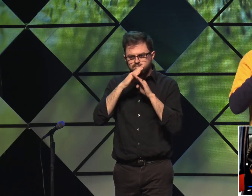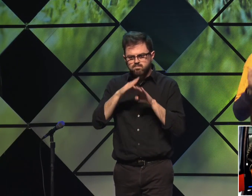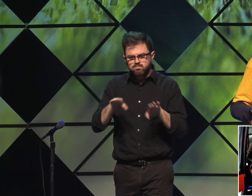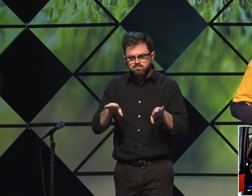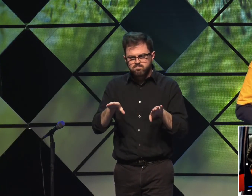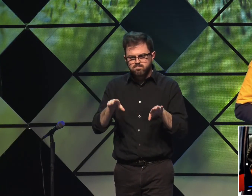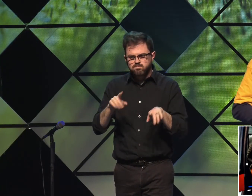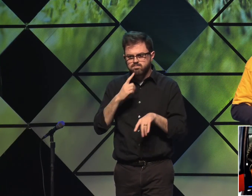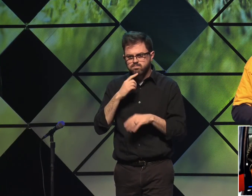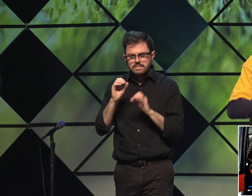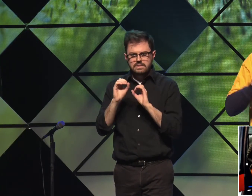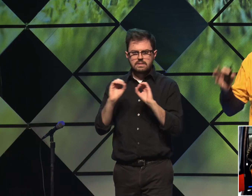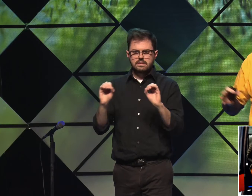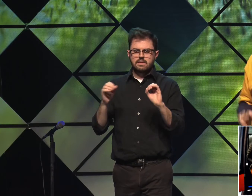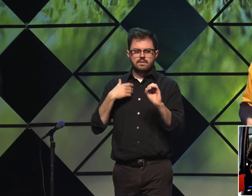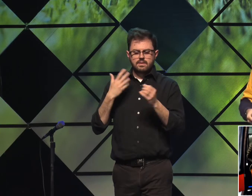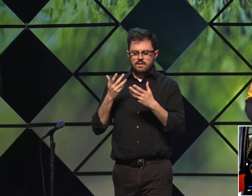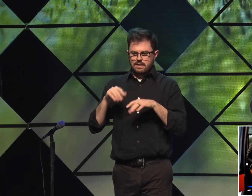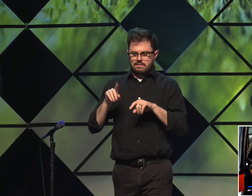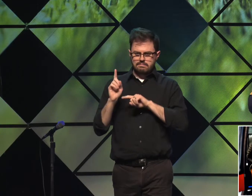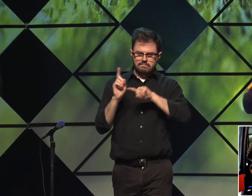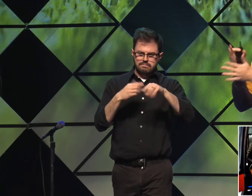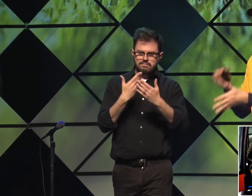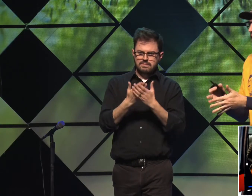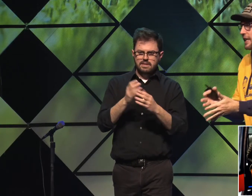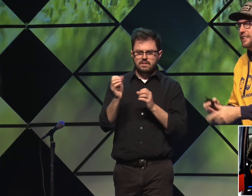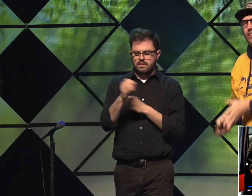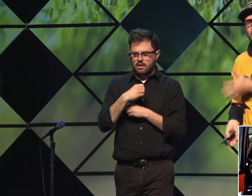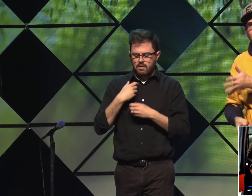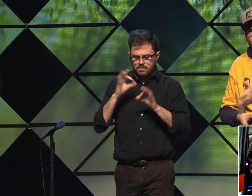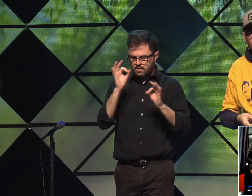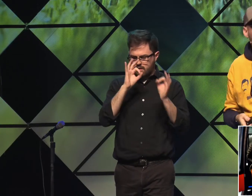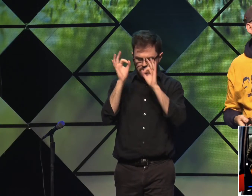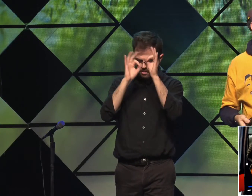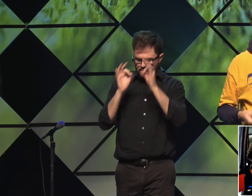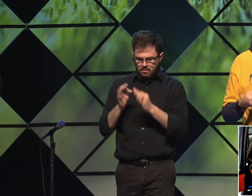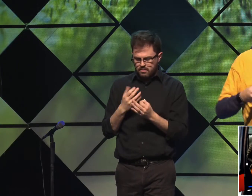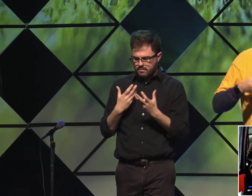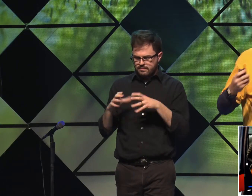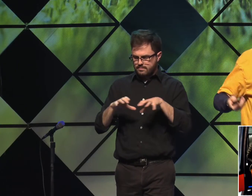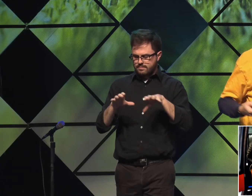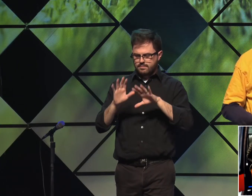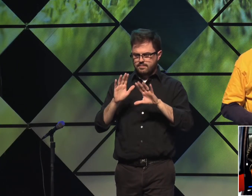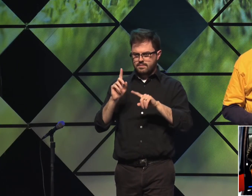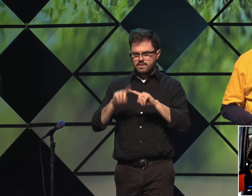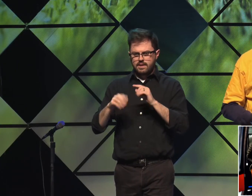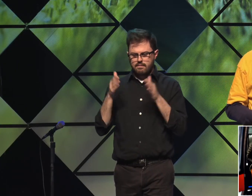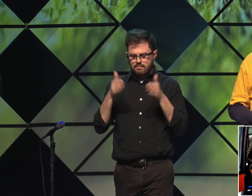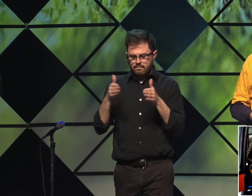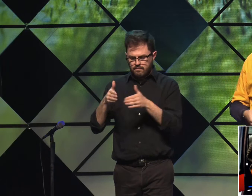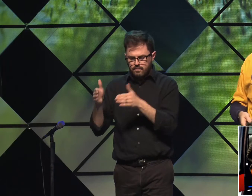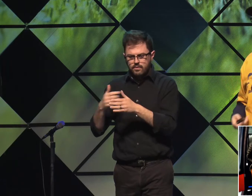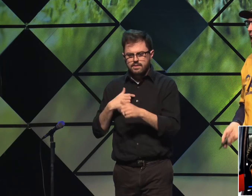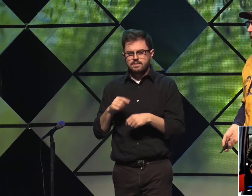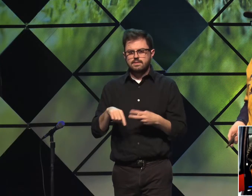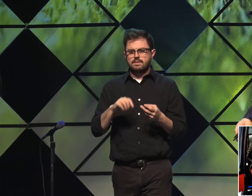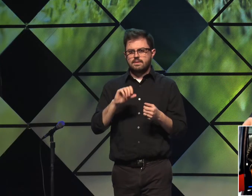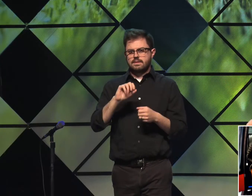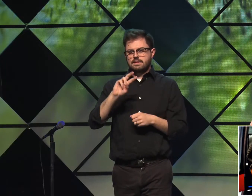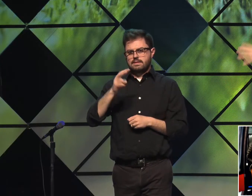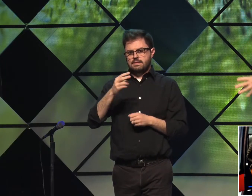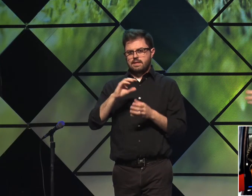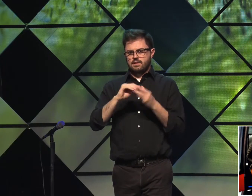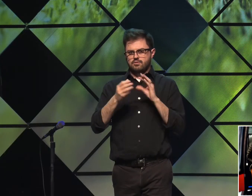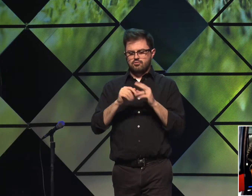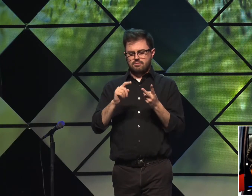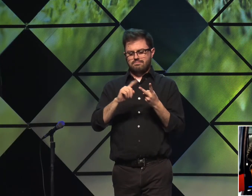then he's super distracted in the office. He doesn't always do it. And meanwhile, alongside this, there's another story of emotional load going on, and that's Roy Kent. We talked about